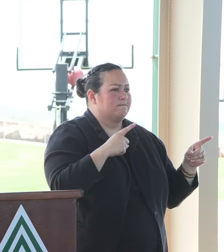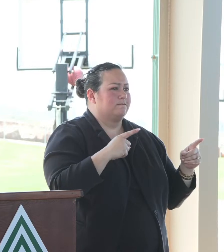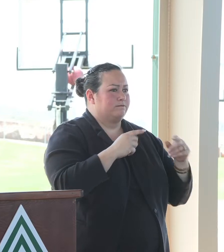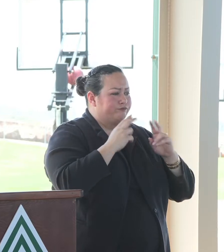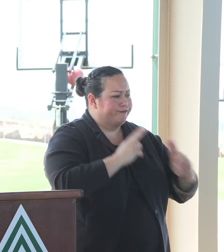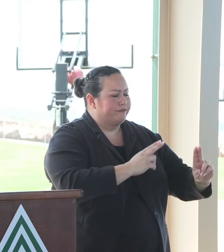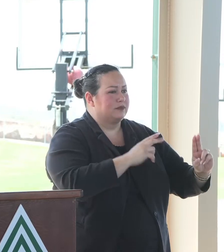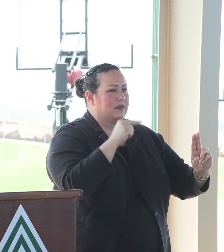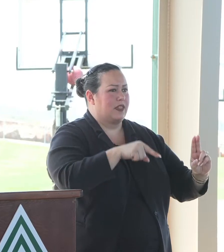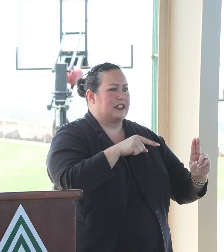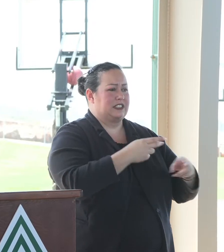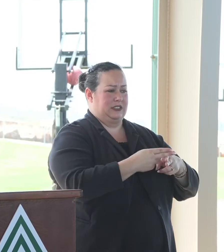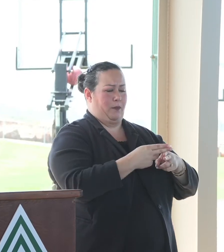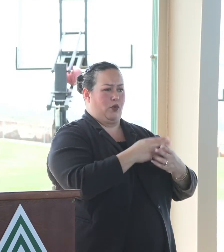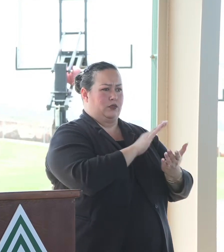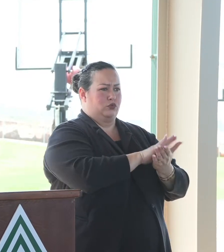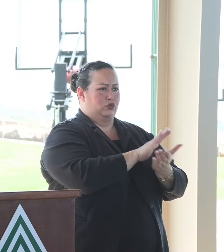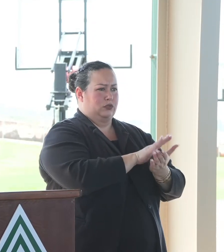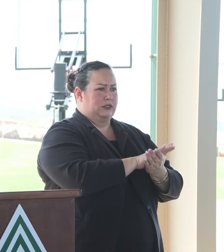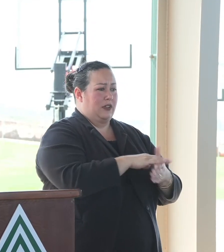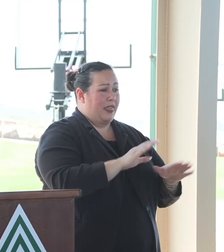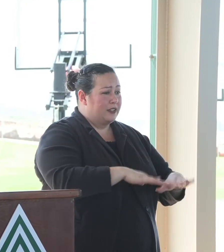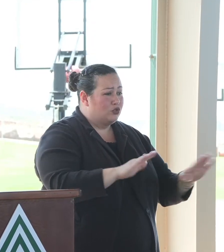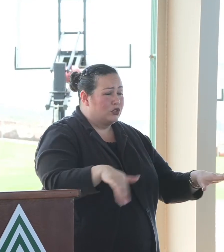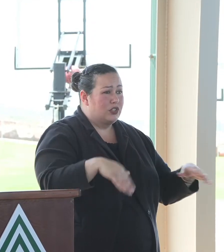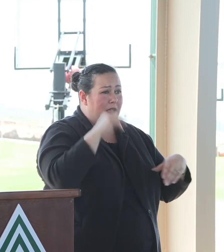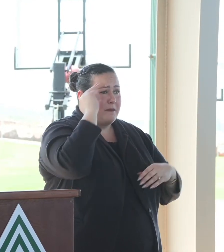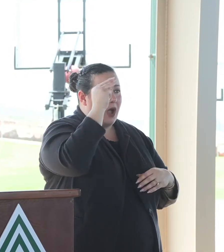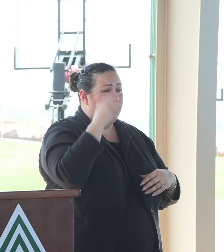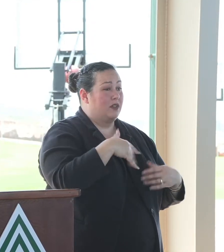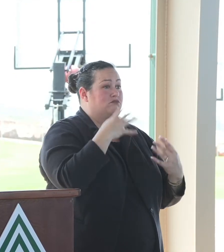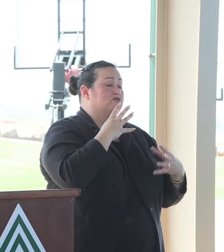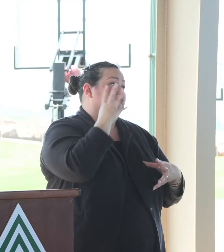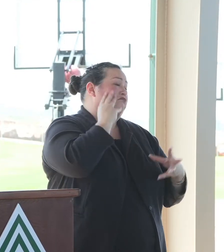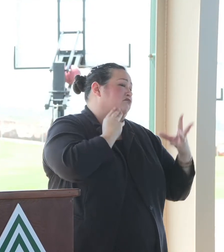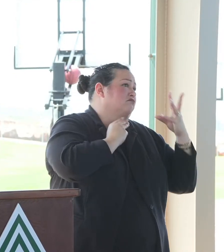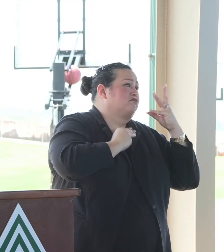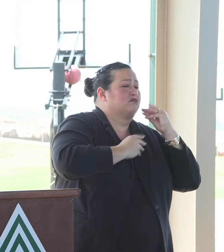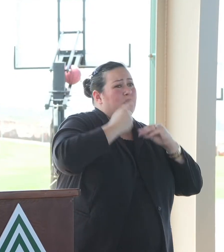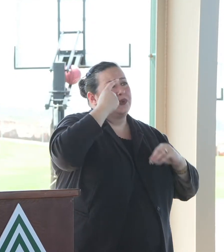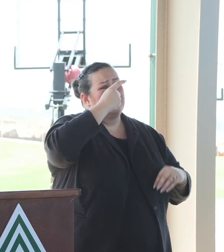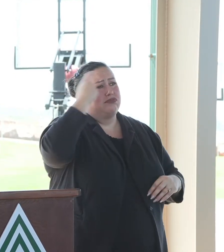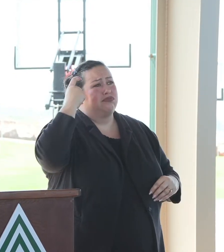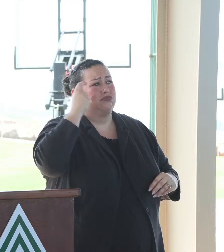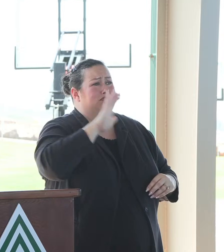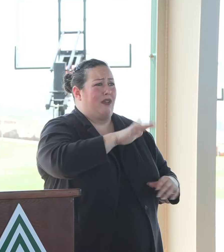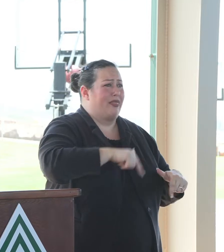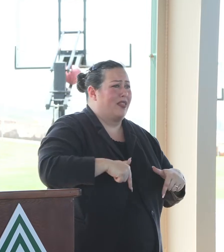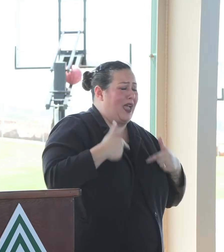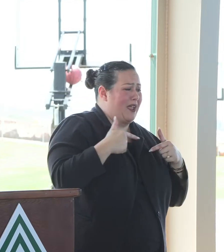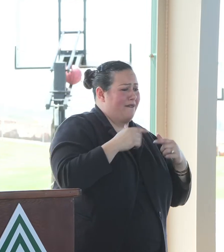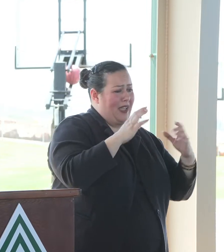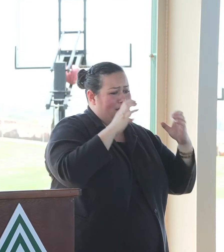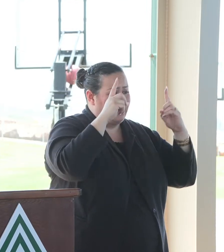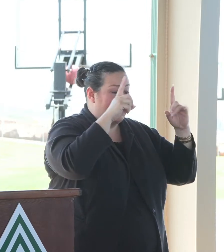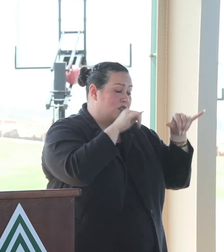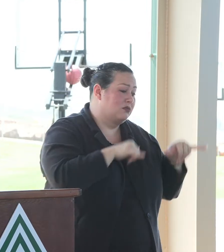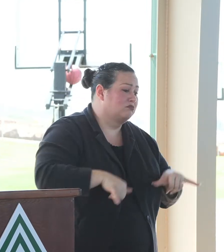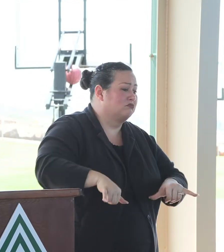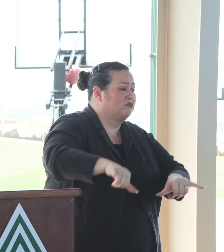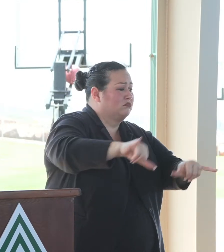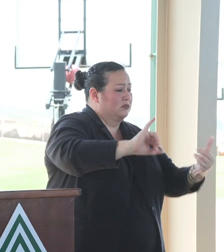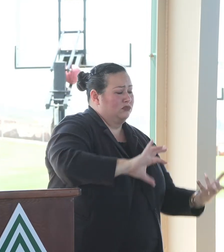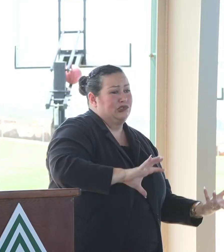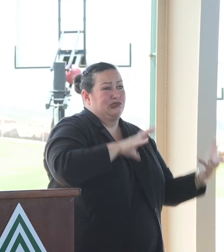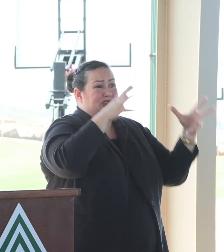school campus. The children of Maui have lived through heartbreaking trauma. Their lives, their education, their routines have